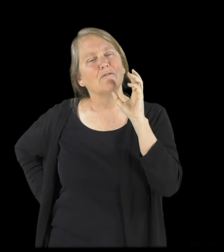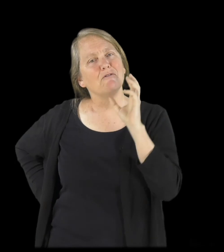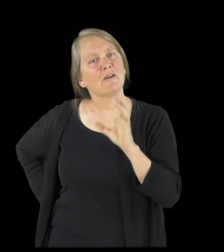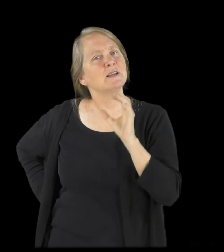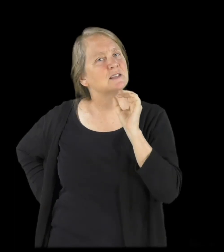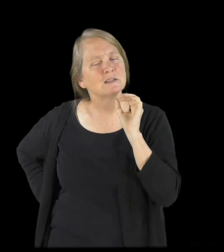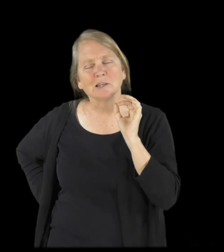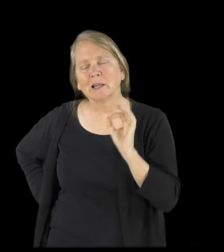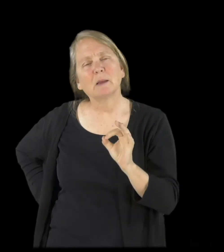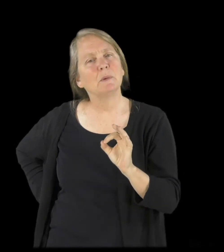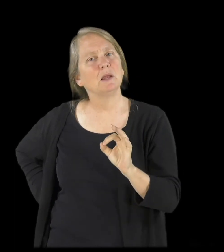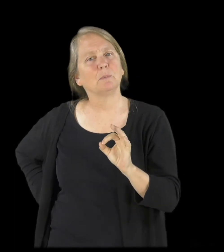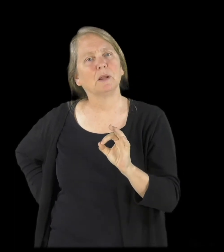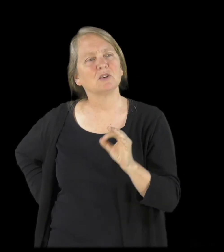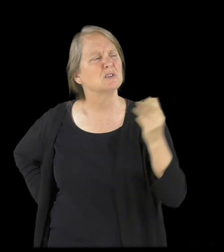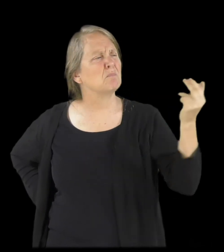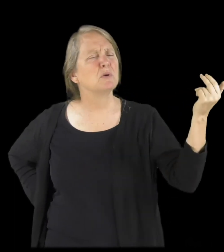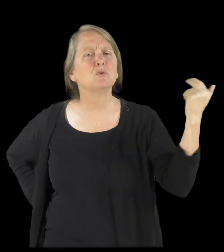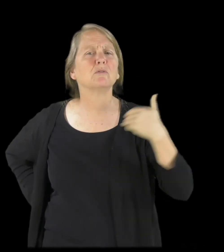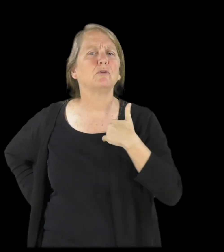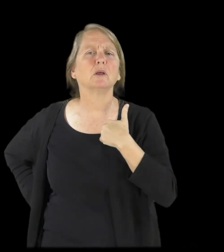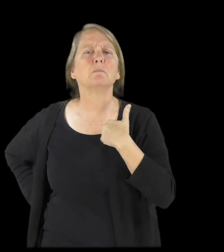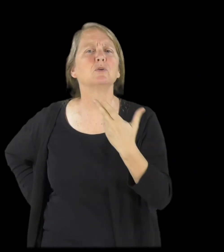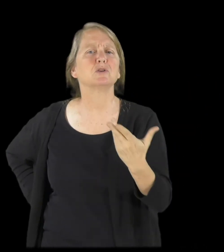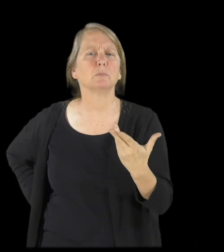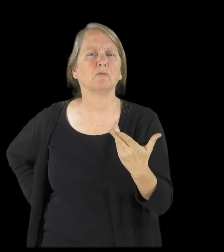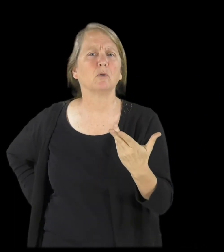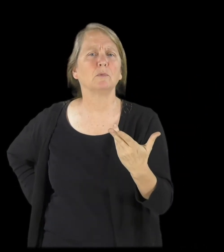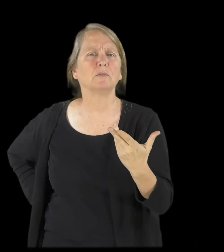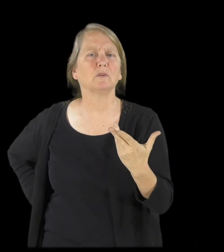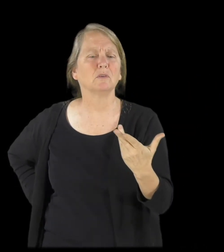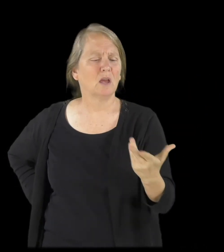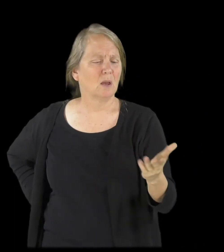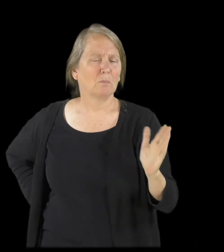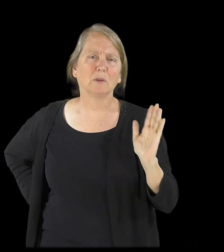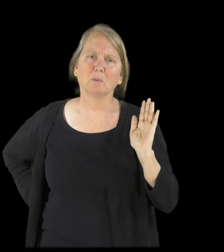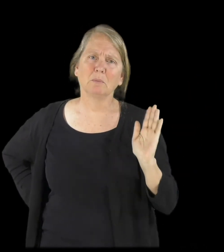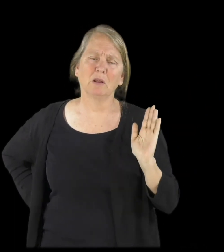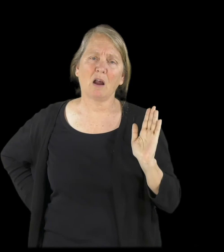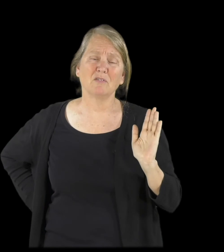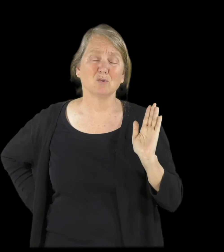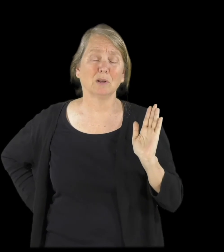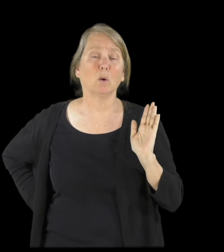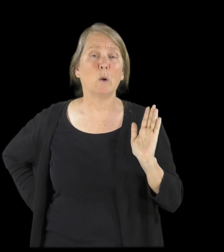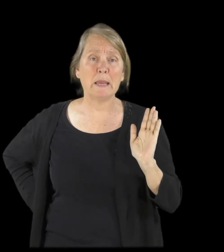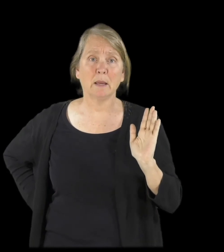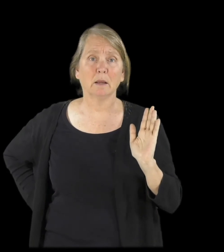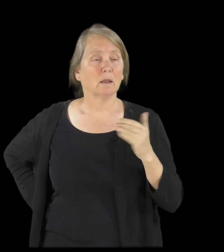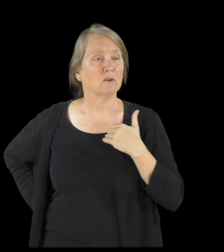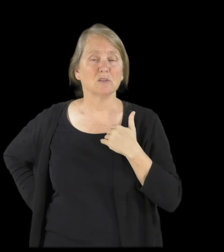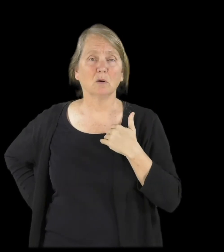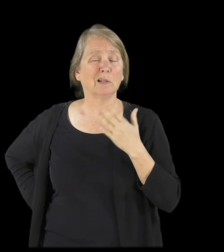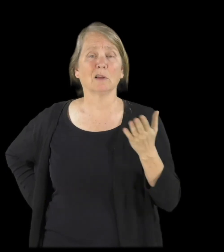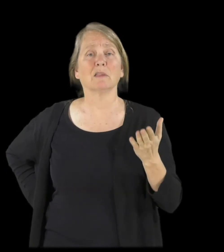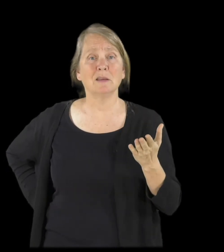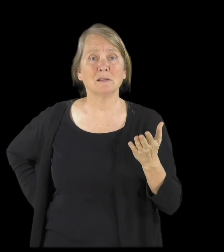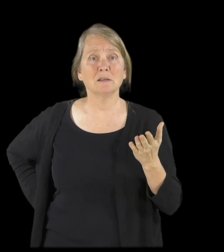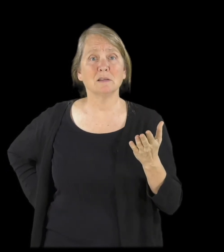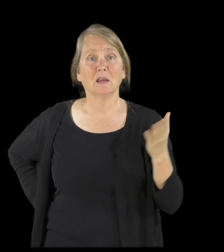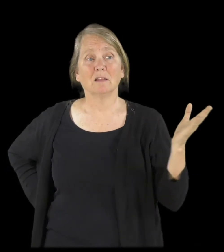very slick media productions, beautiful emotional performances, but their bibliography is really weak. There's no clear thesis. They're just